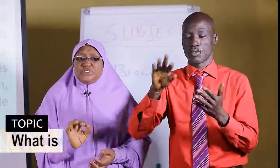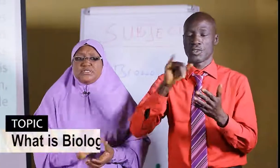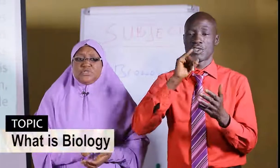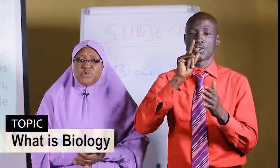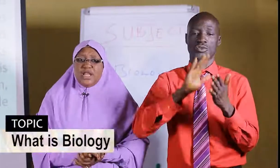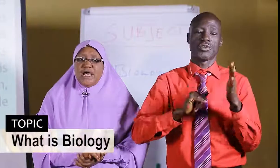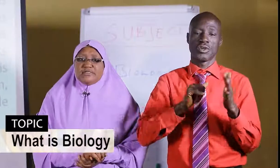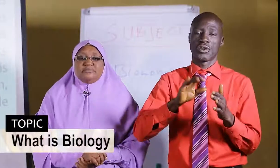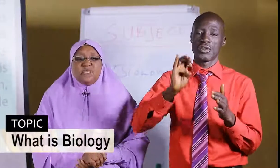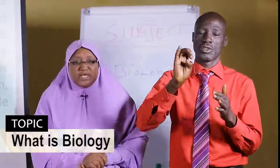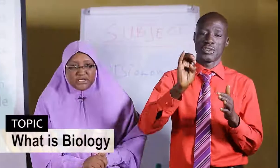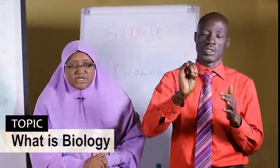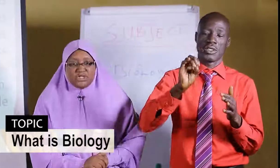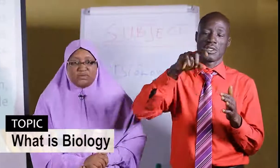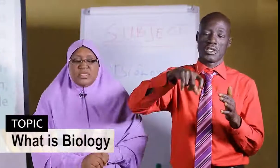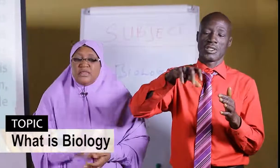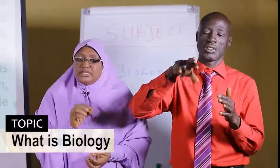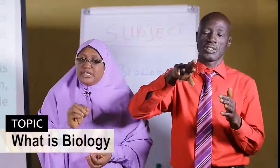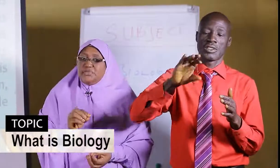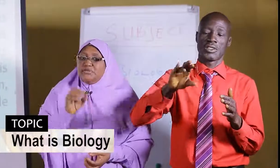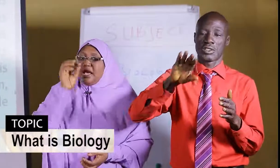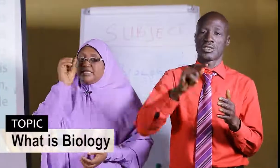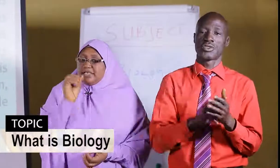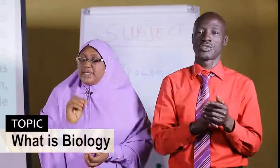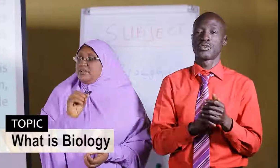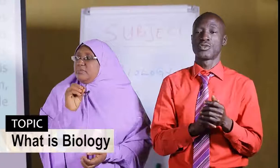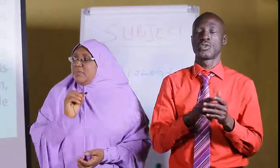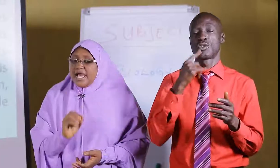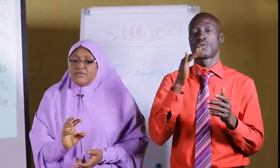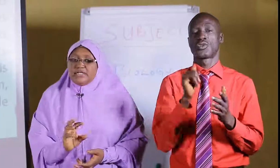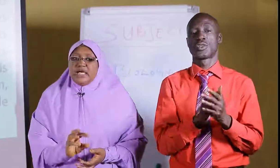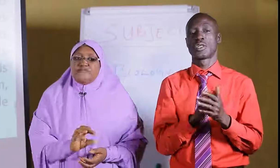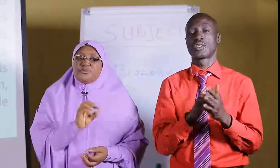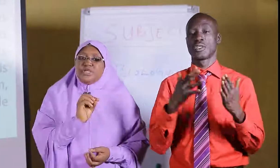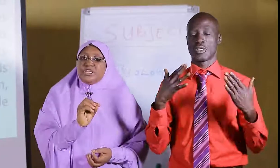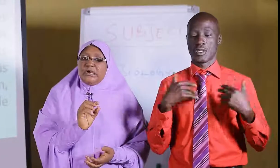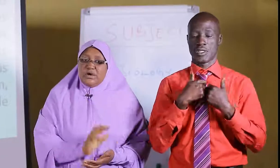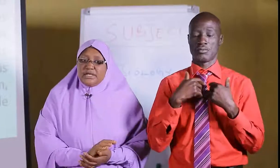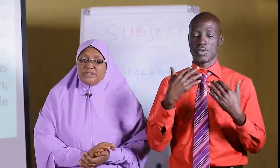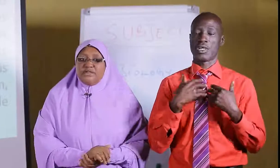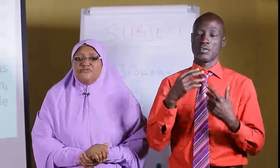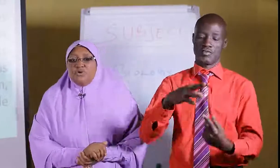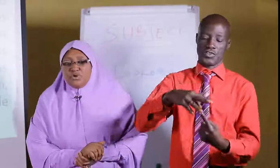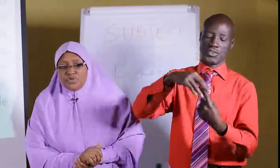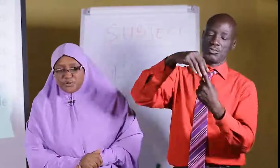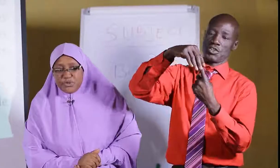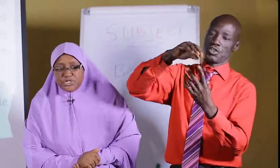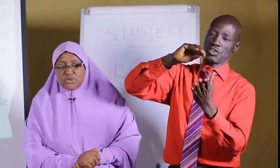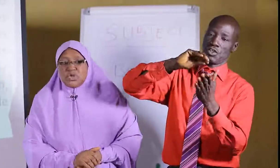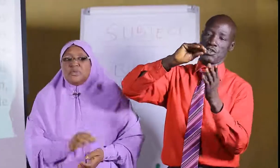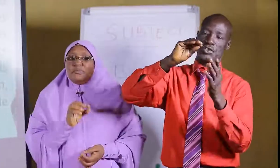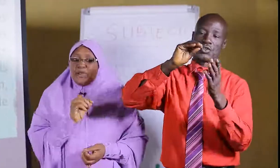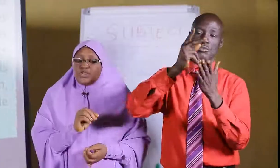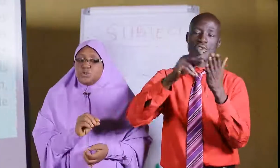That process is known as excretion. The same thing, as I said, animals have special organs for